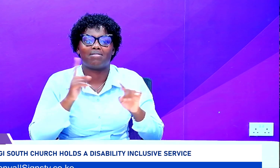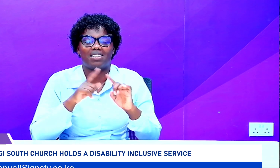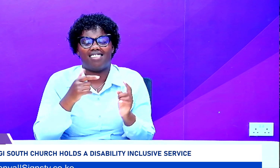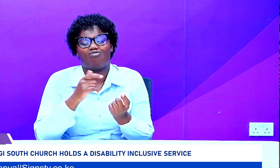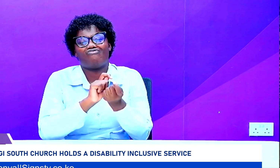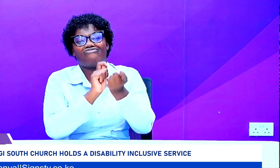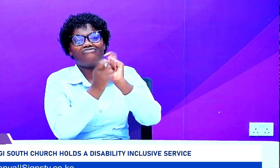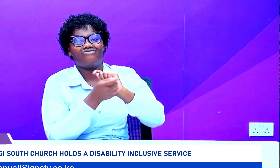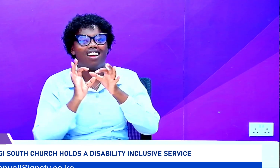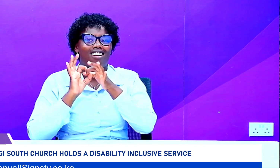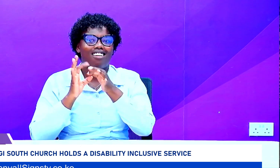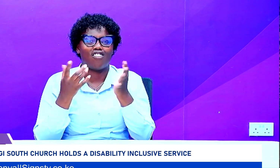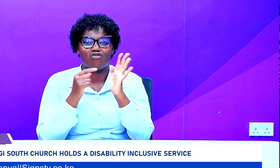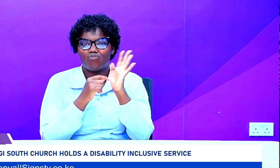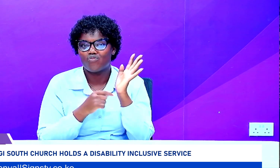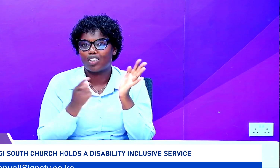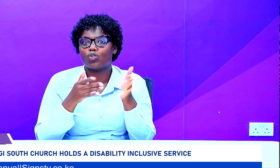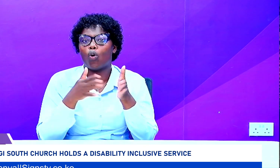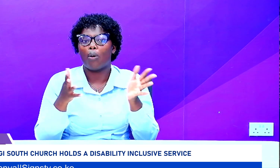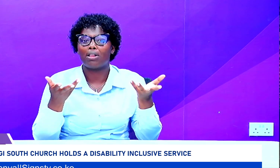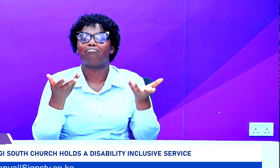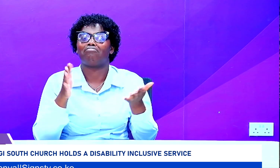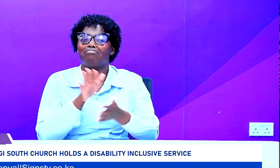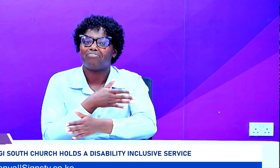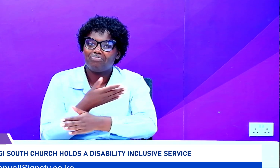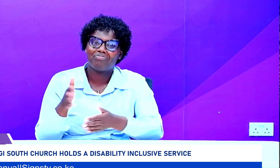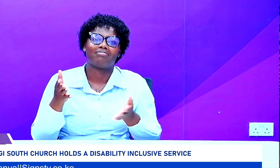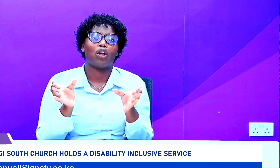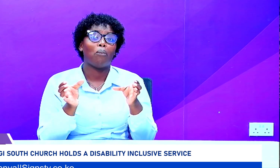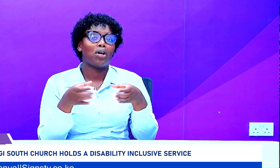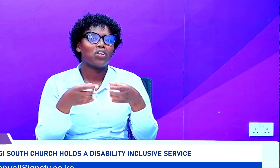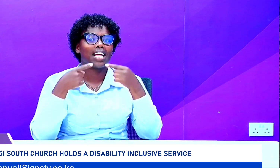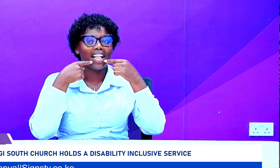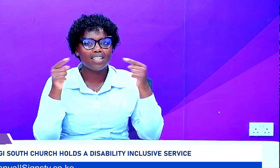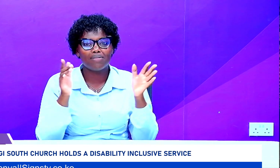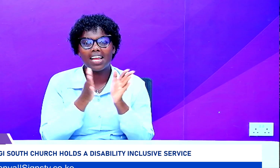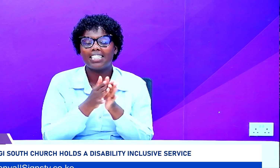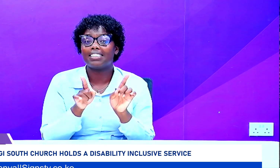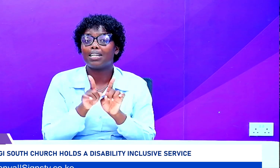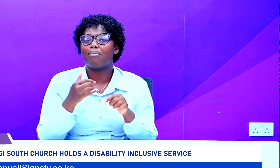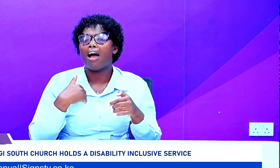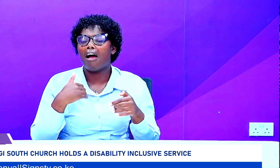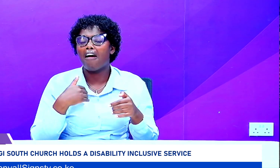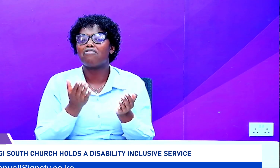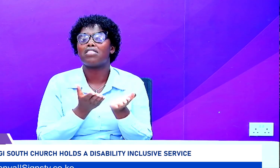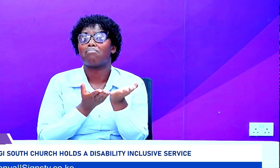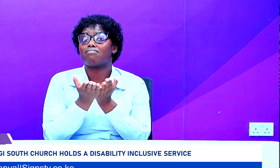The service broke traditional norms as all elements, the opening hymns, community announcements, and the main